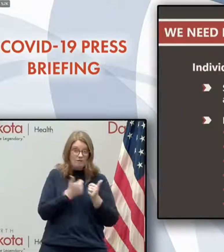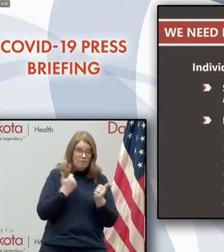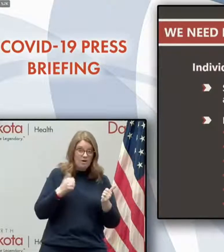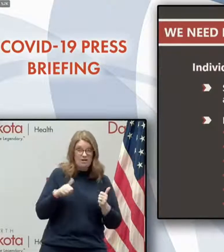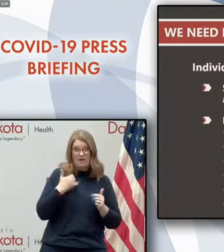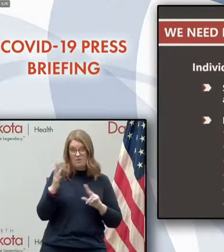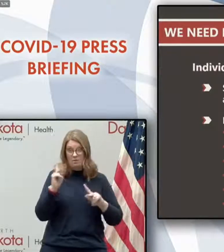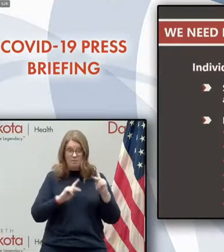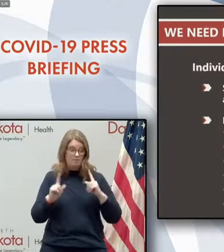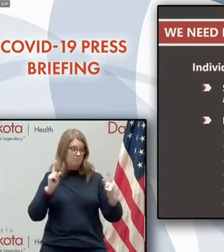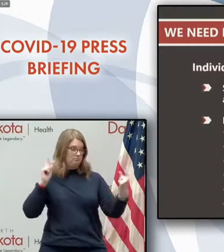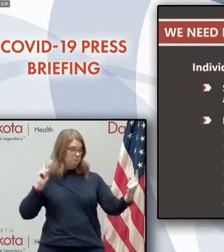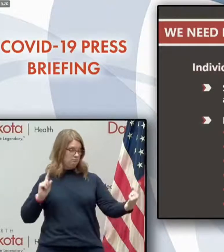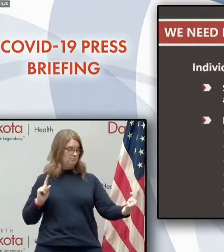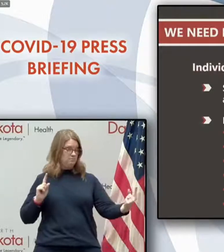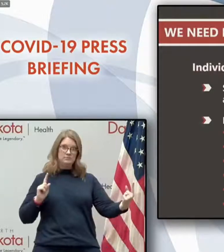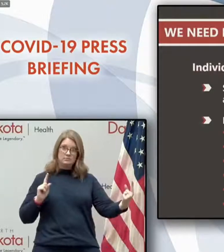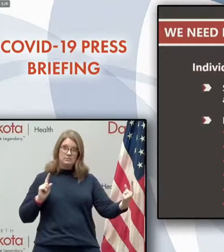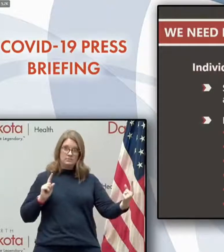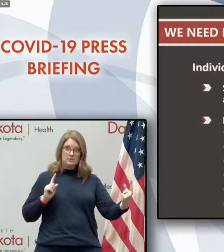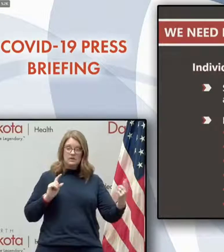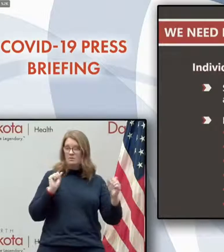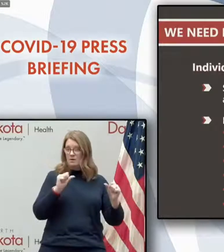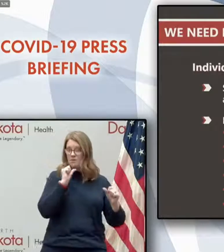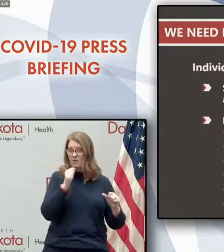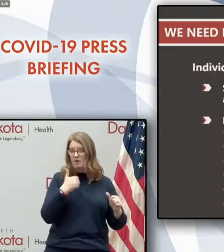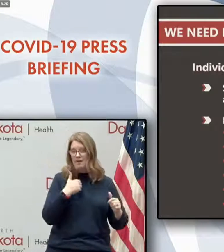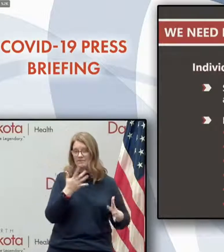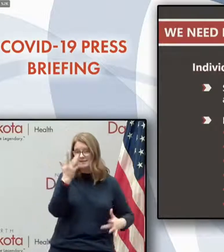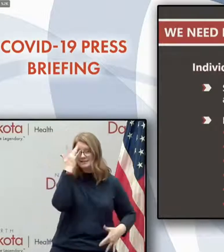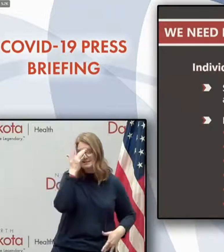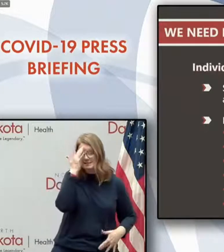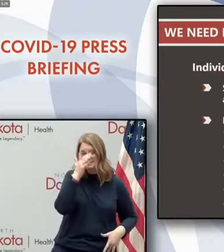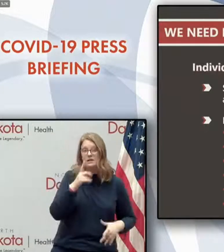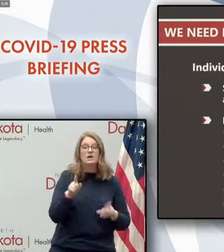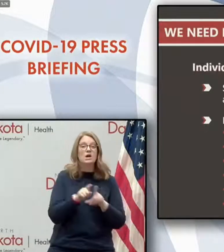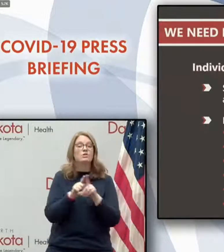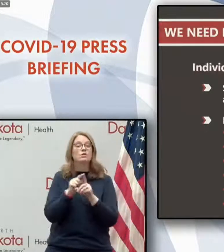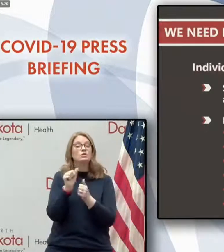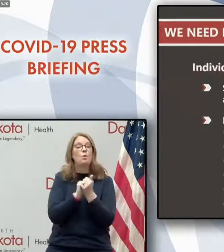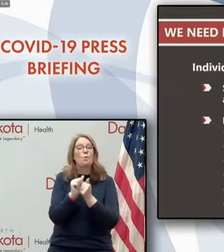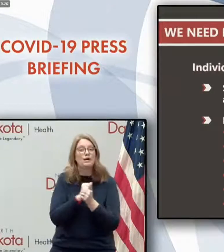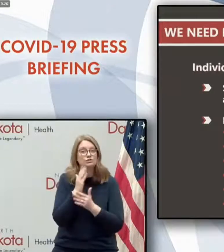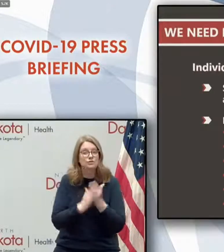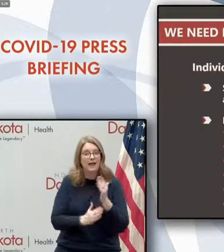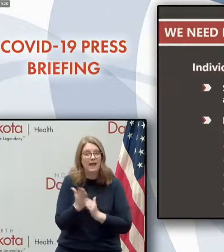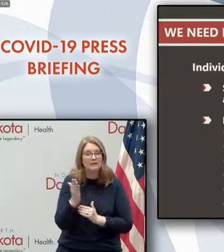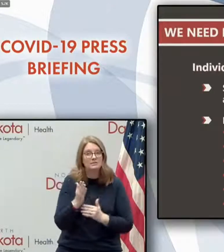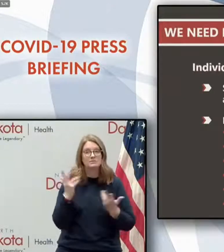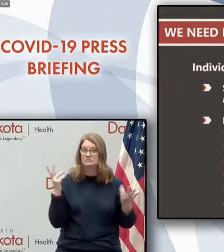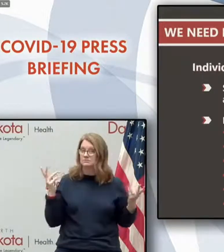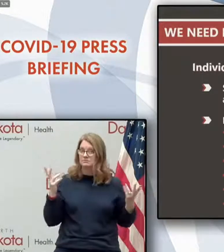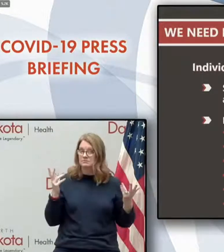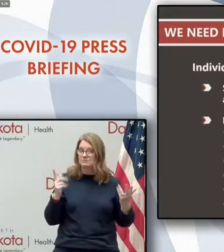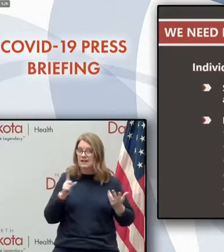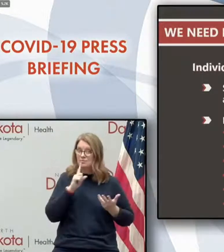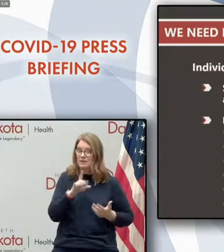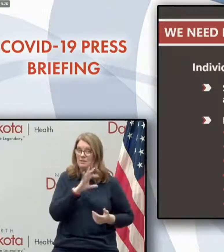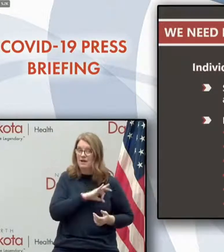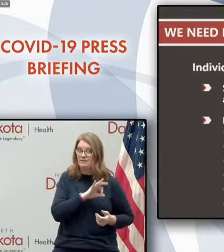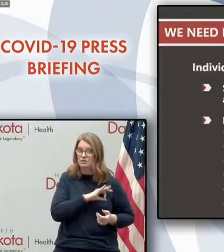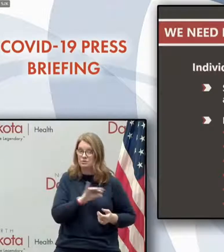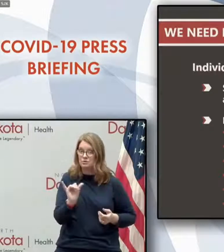a surefire way to stay away from getting this disease. And hand hygiene, of course, is super helpful.